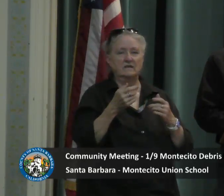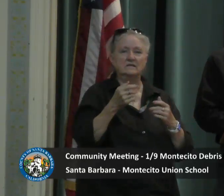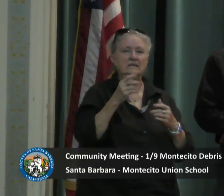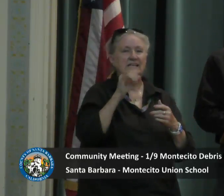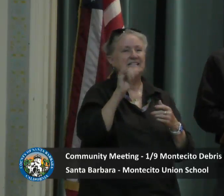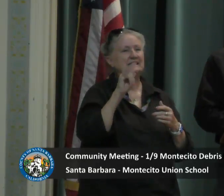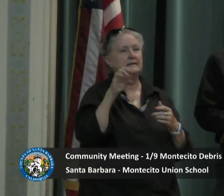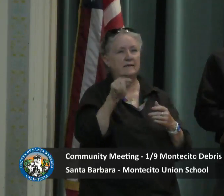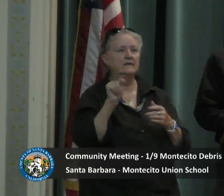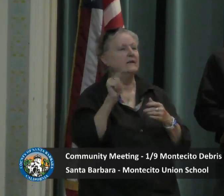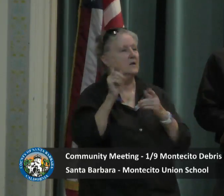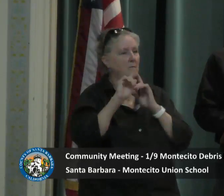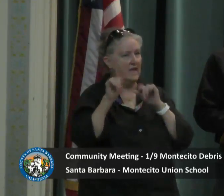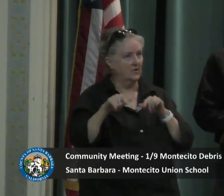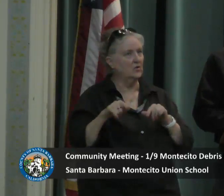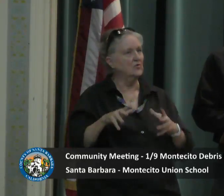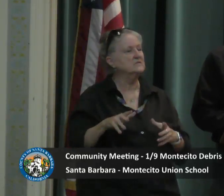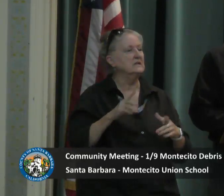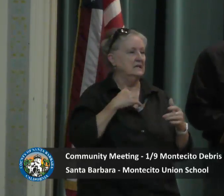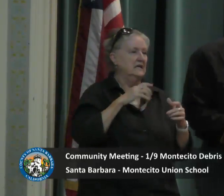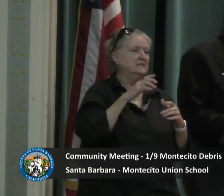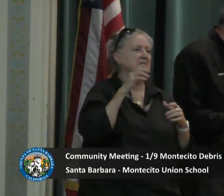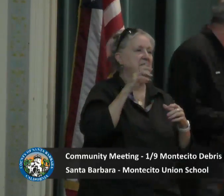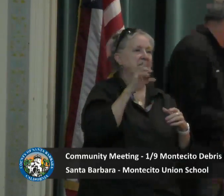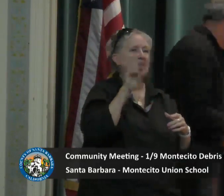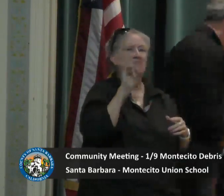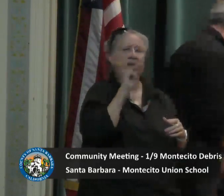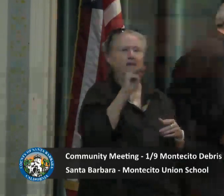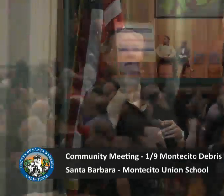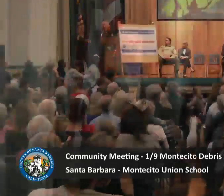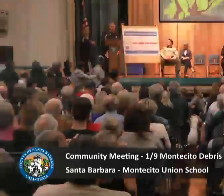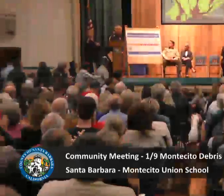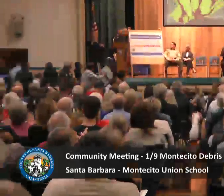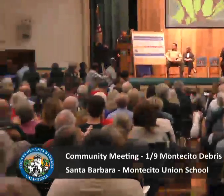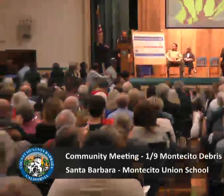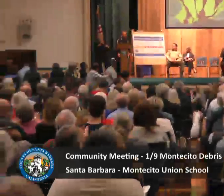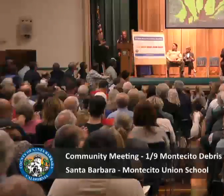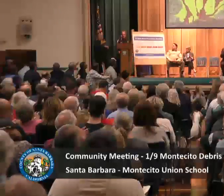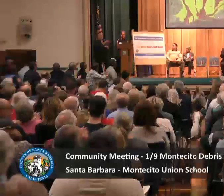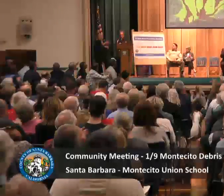the 1-9 debris flow, Chief Kevin Taylor.